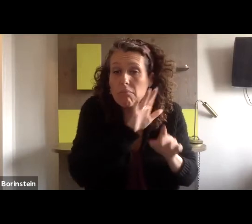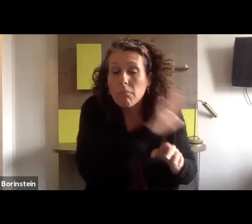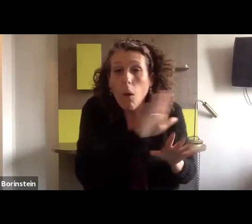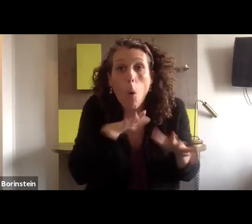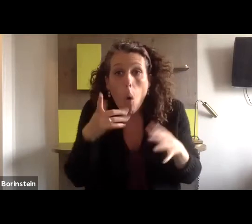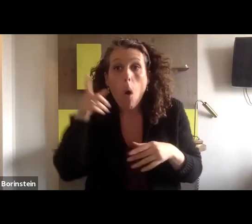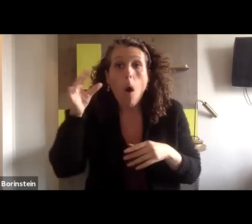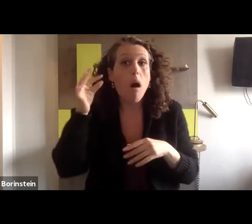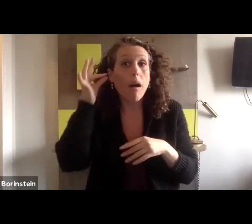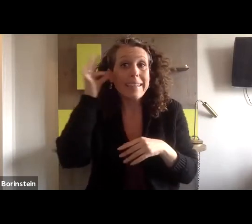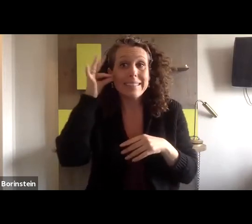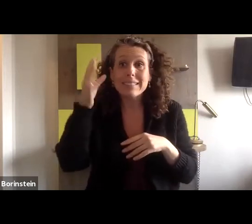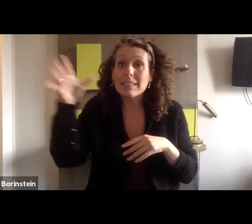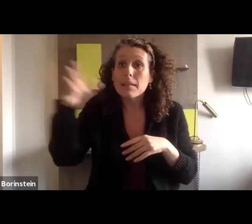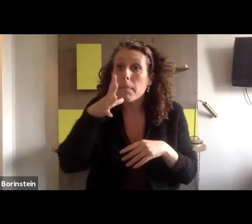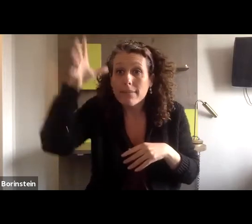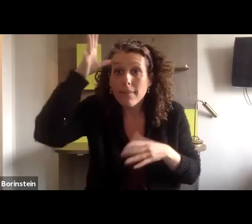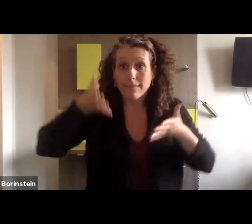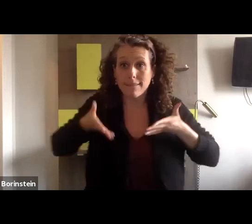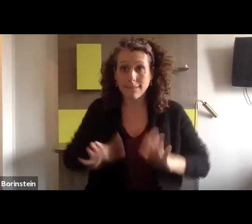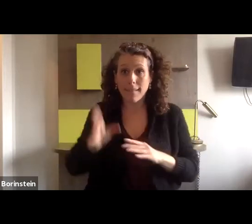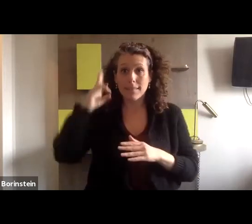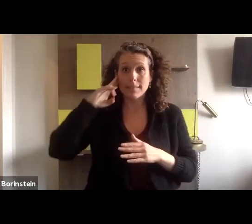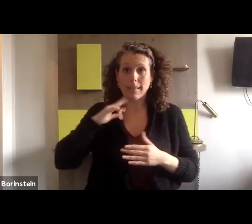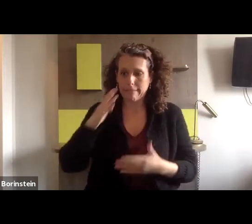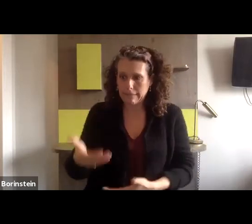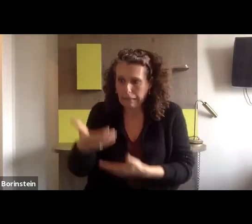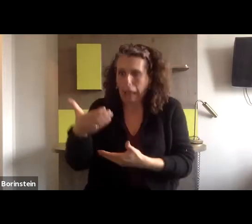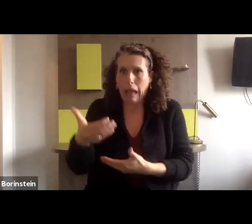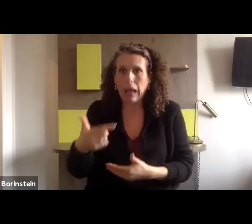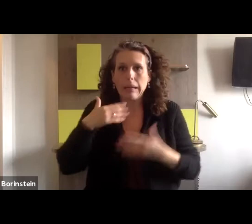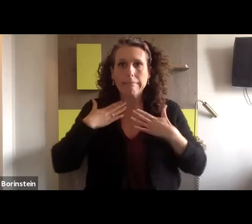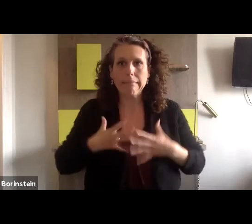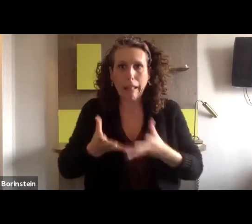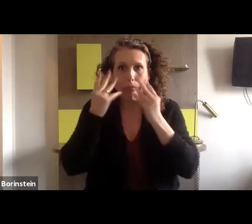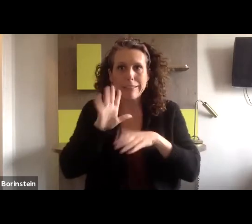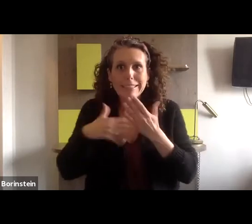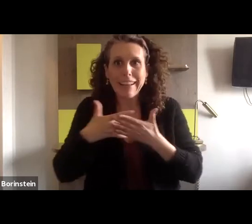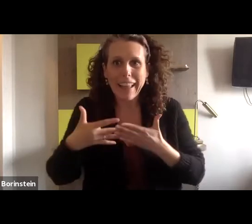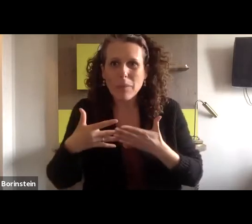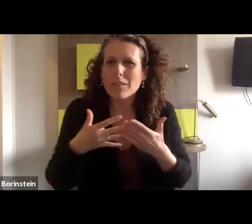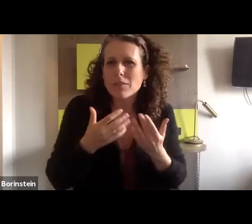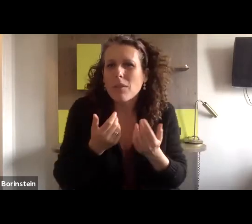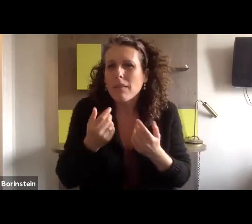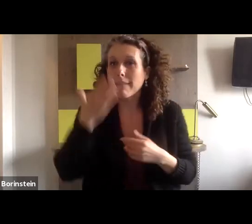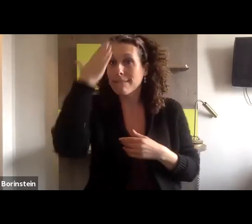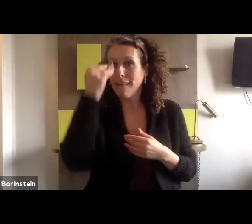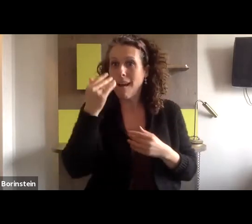deaf child, hearing parents who have a deaf child learning Swiss German Sign Language.